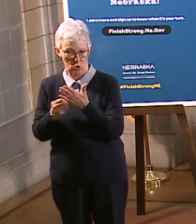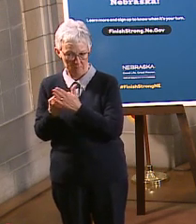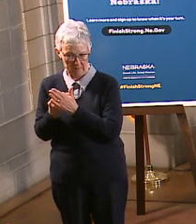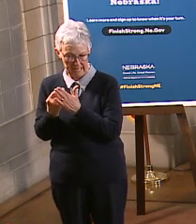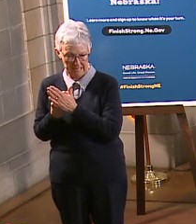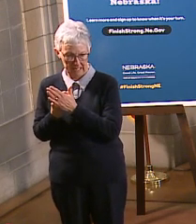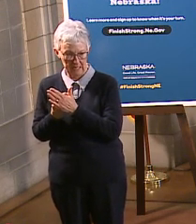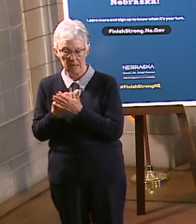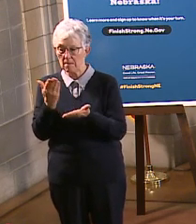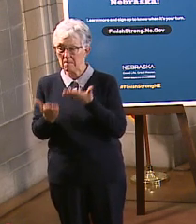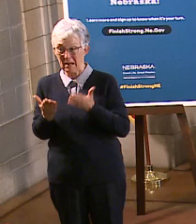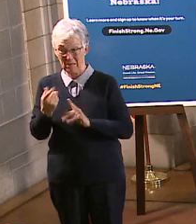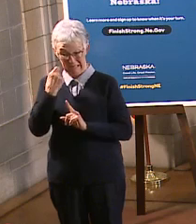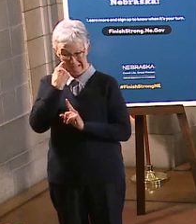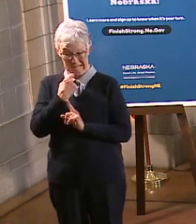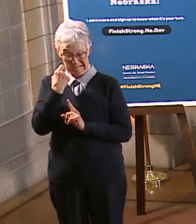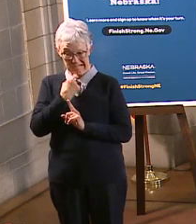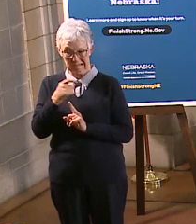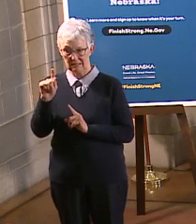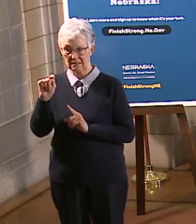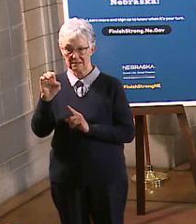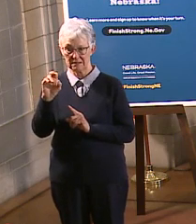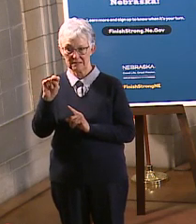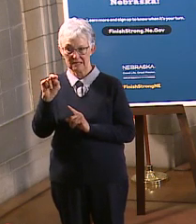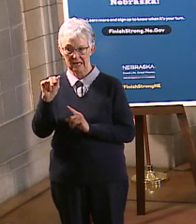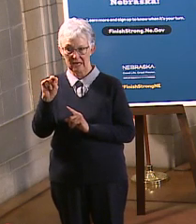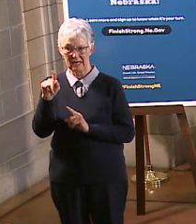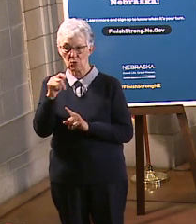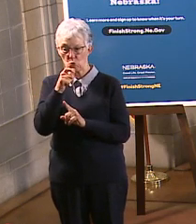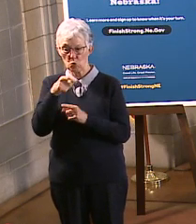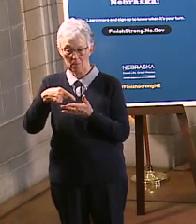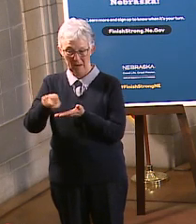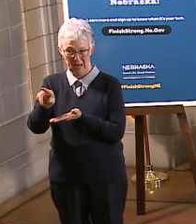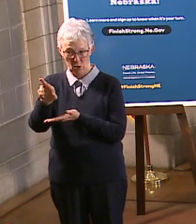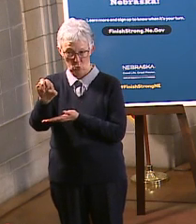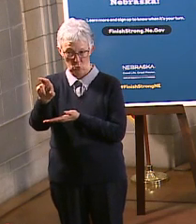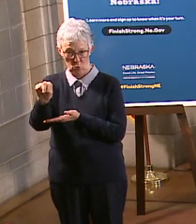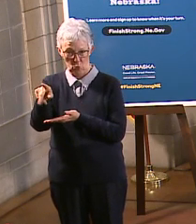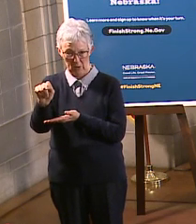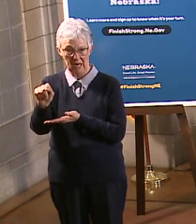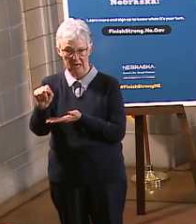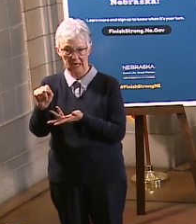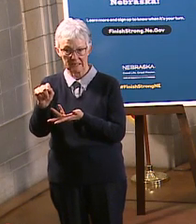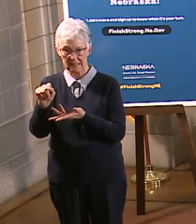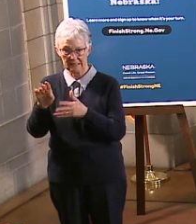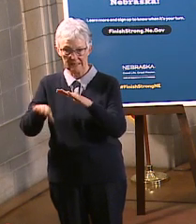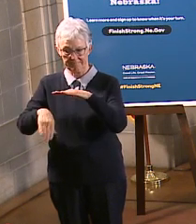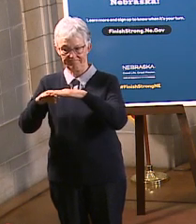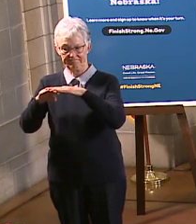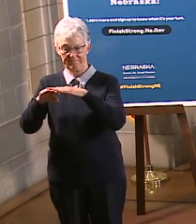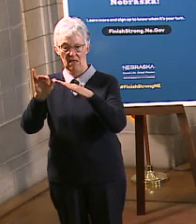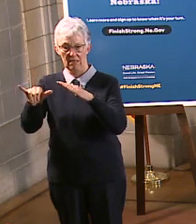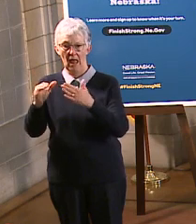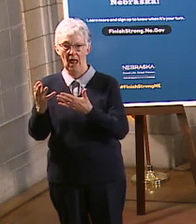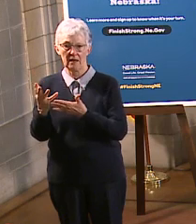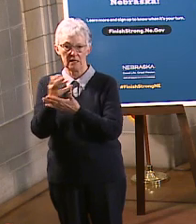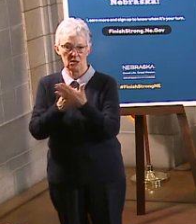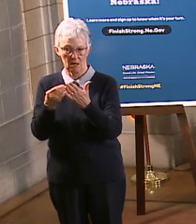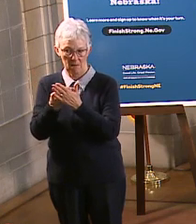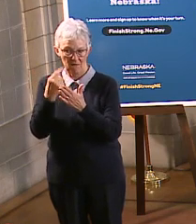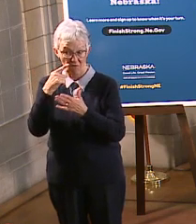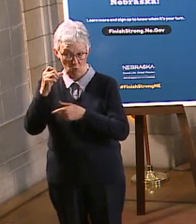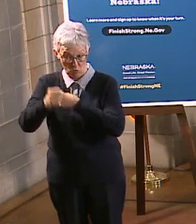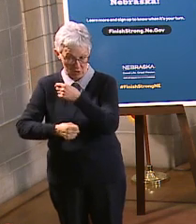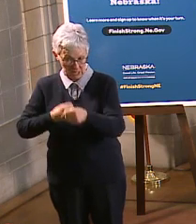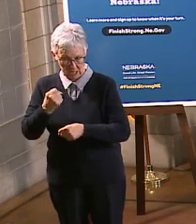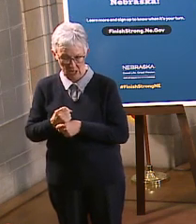a tenant is only recently reached that 80% average median income level, or it may be that they've always been at the average median